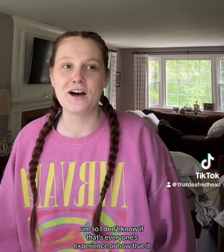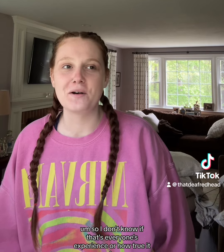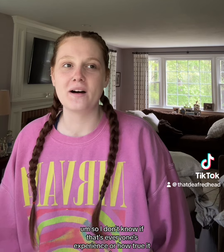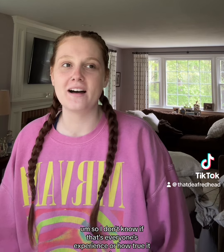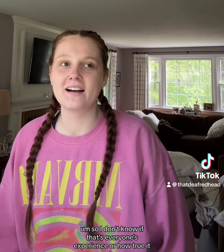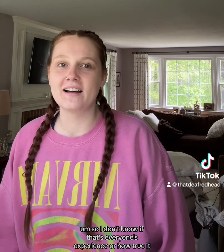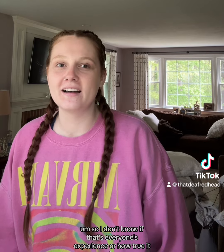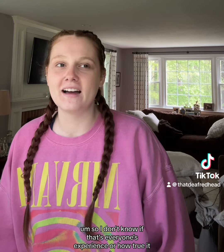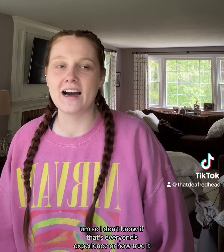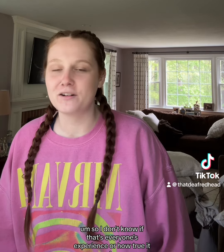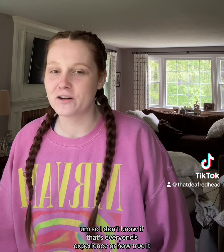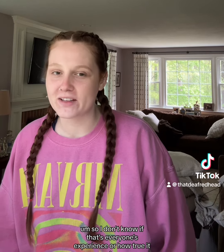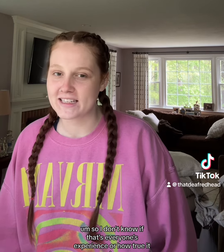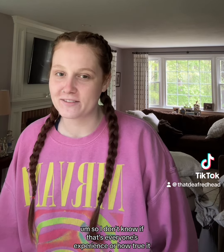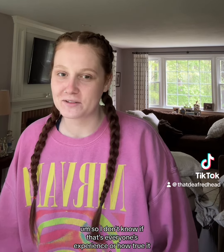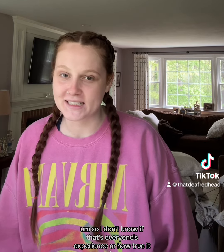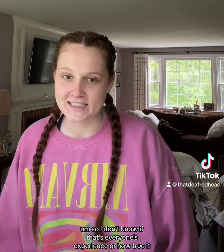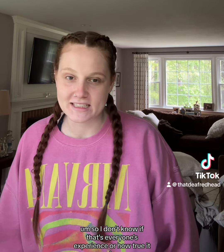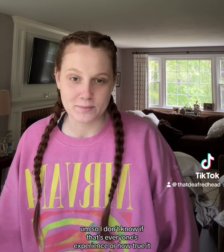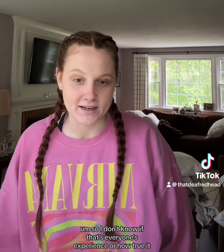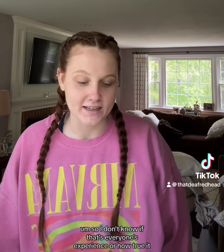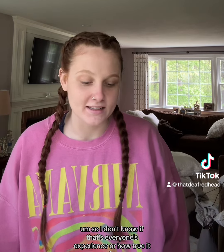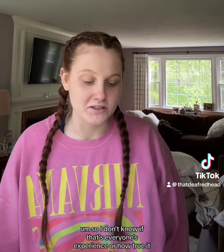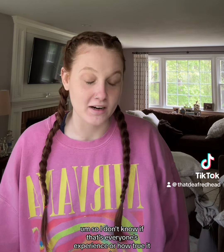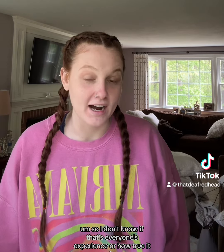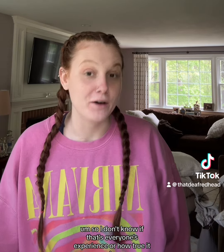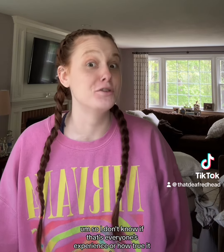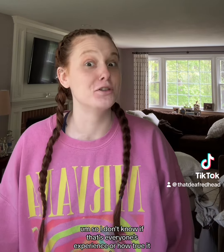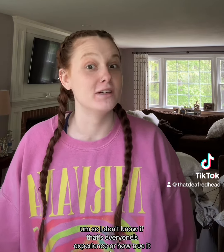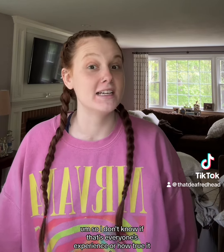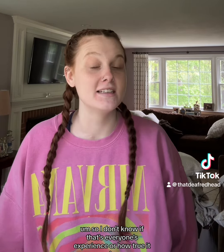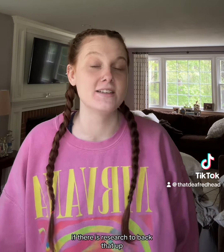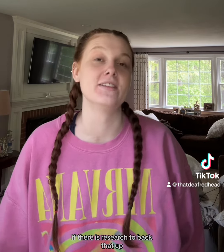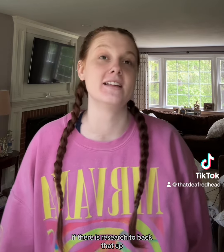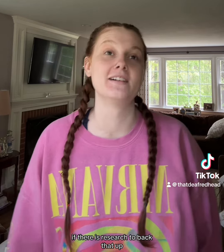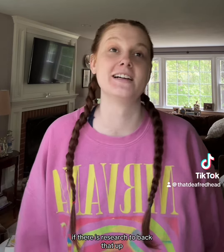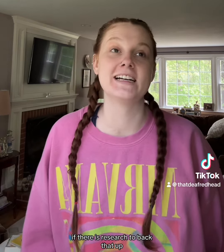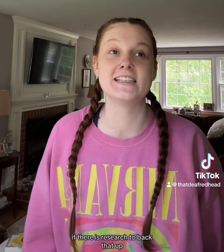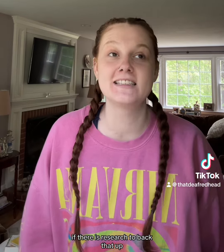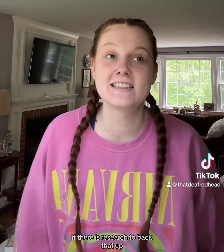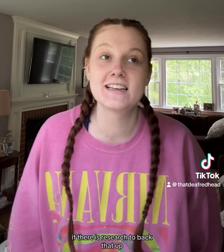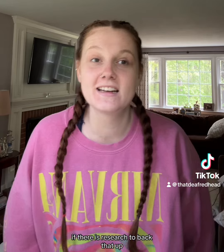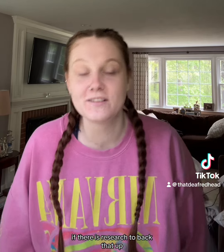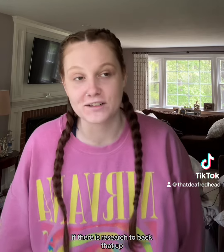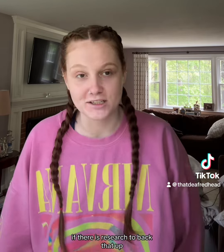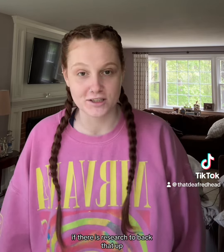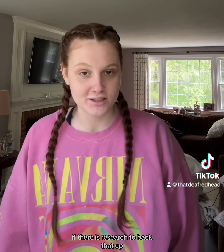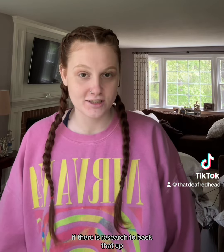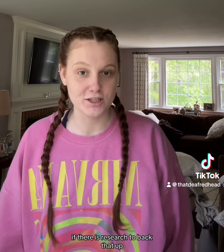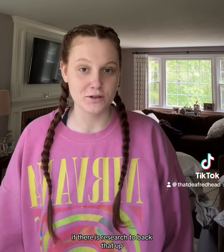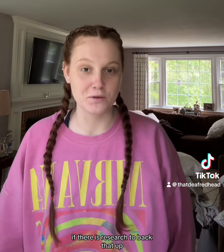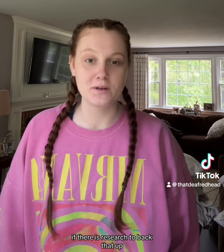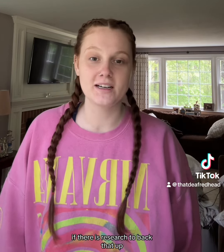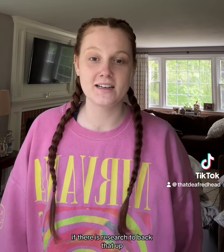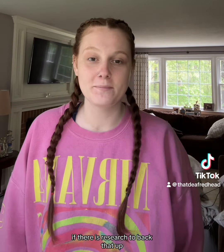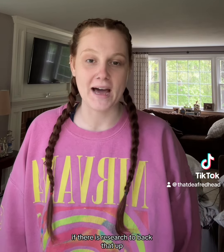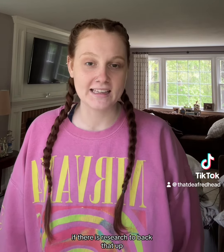So I don't know if that's everyone's experience or how true it is, if there is research to back that